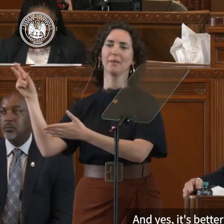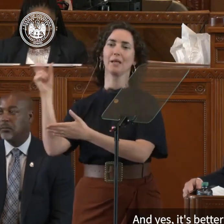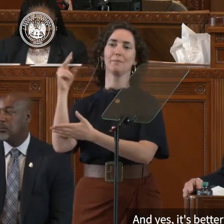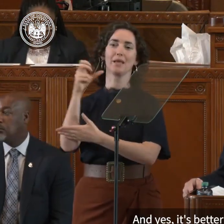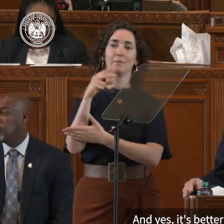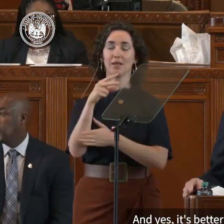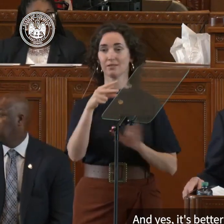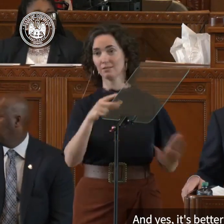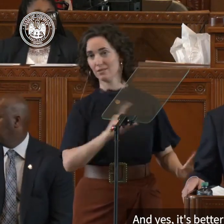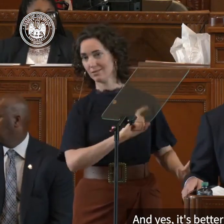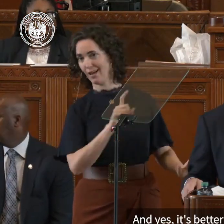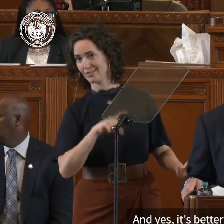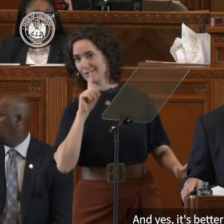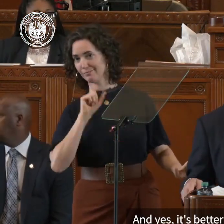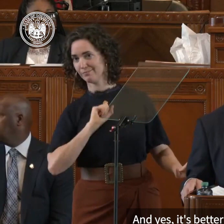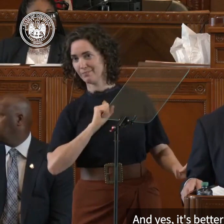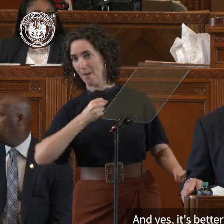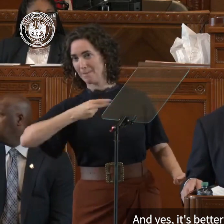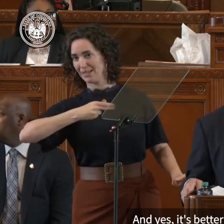And yes, it's better than Texas.